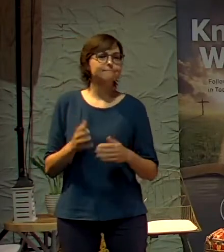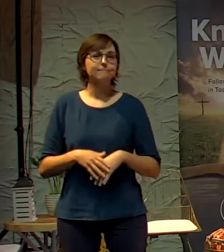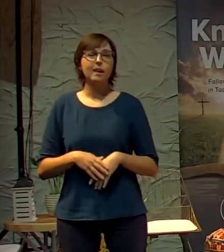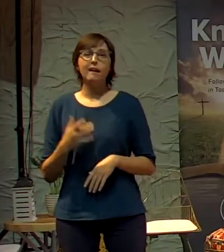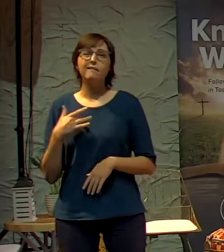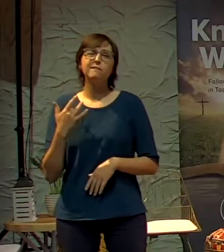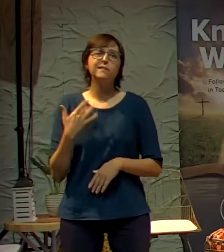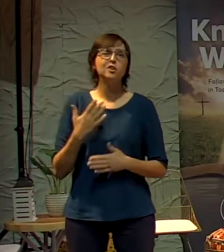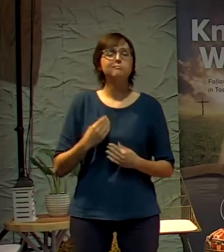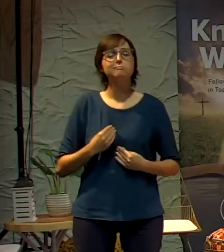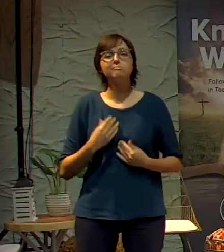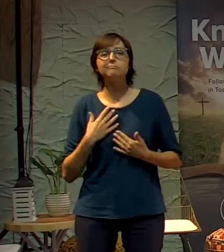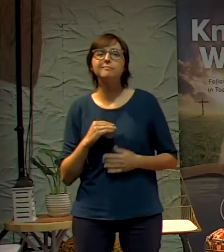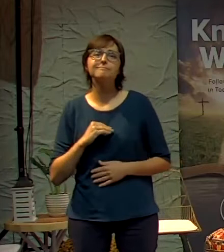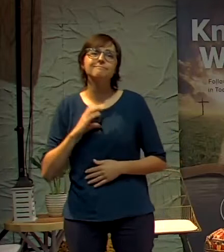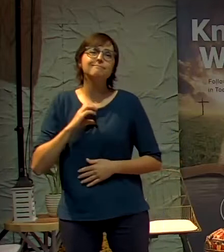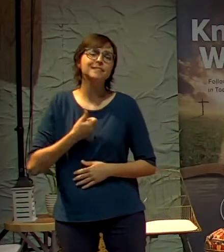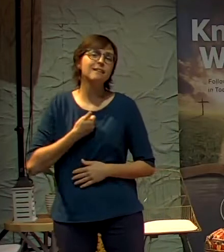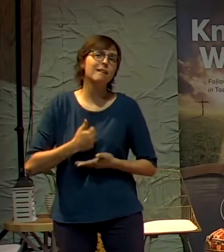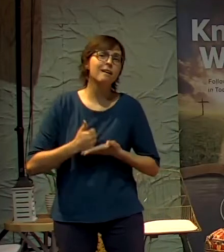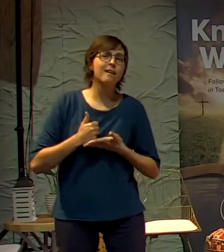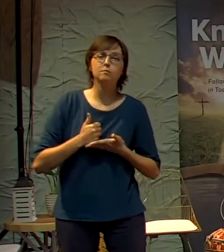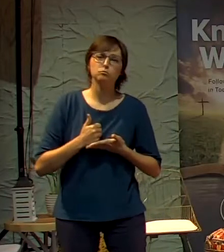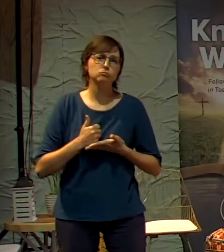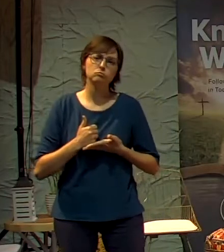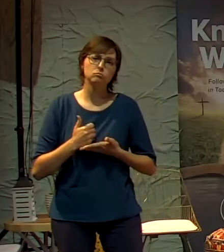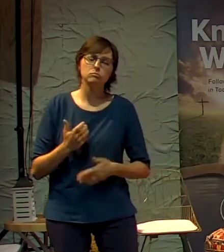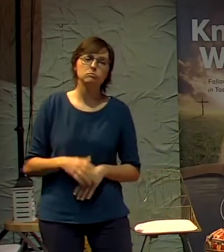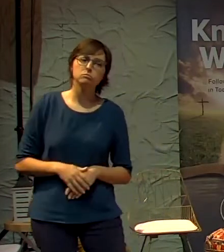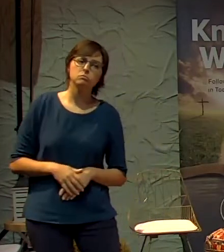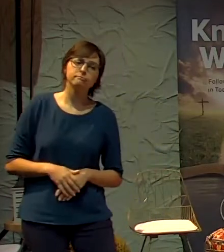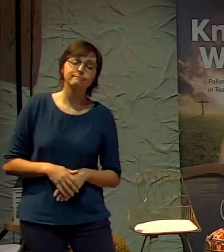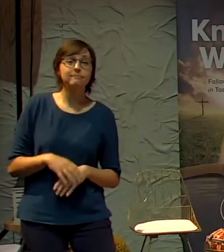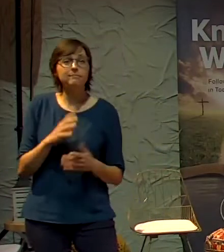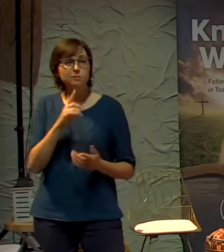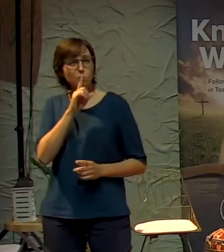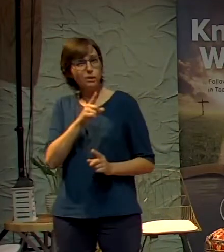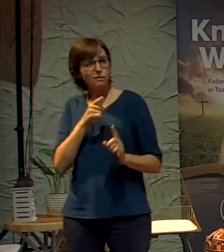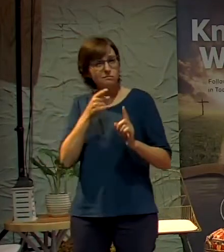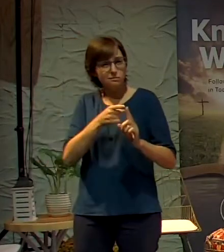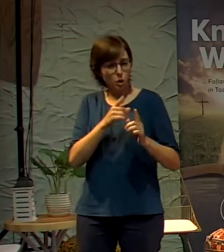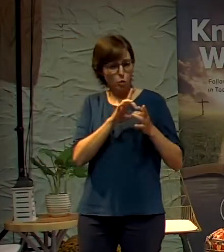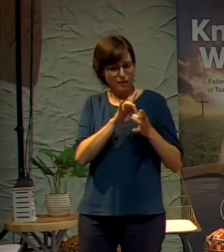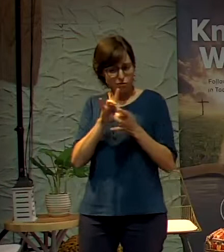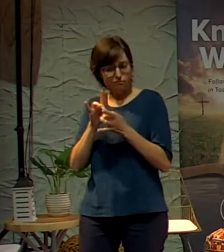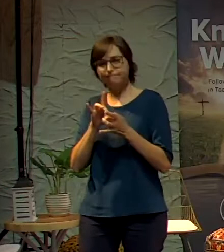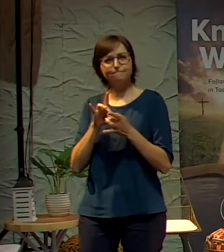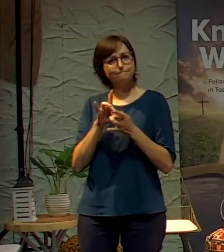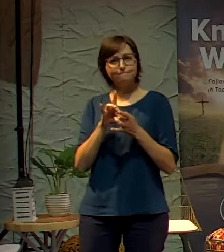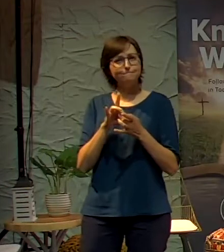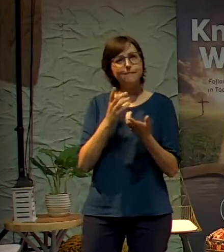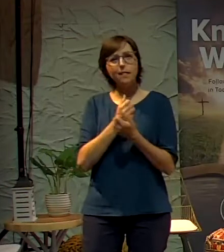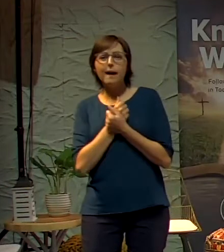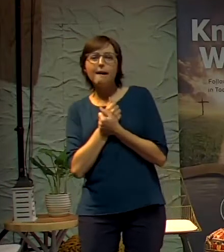feel good self-help situation. It's not even about, honestly, it's not, bottom line, it's not about even the relationships, the love,